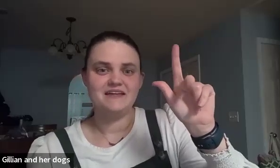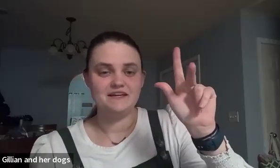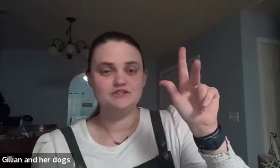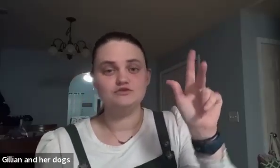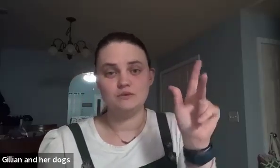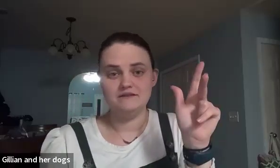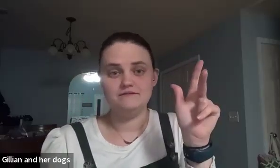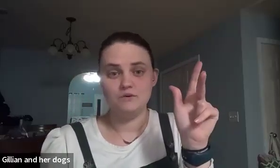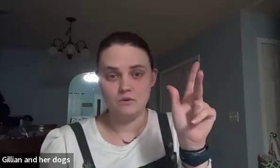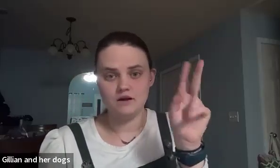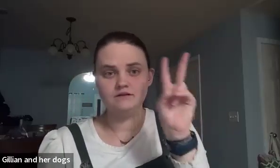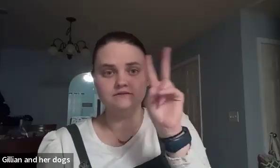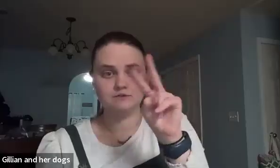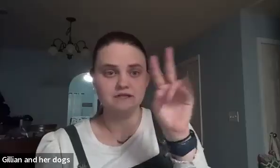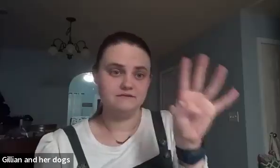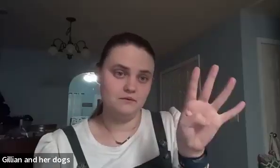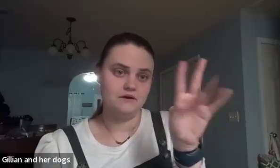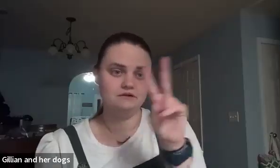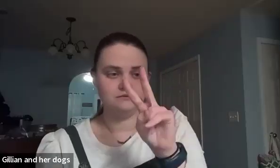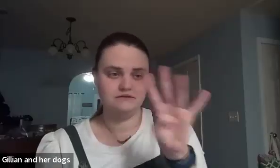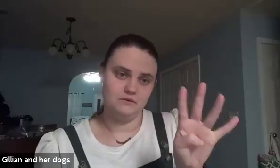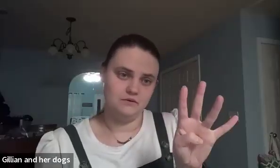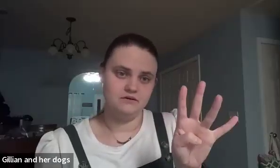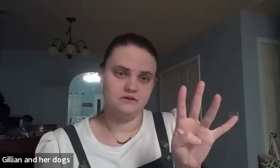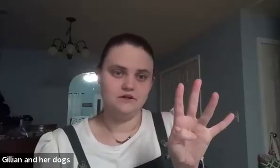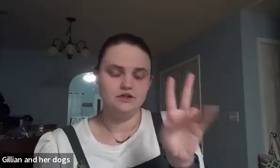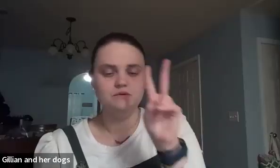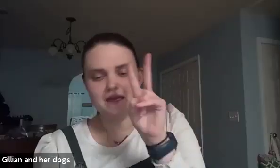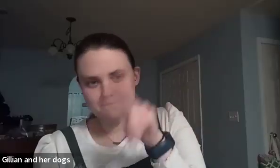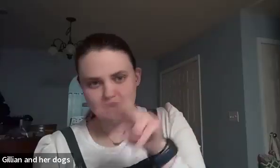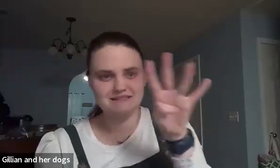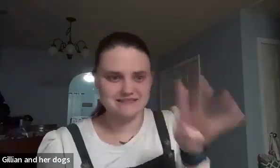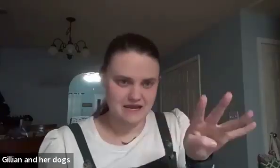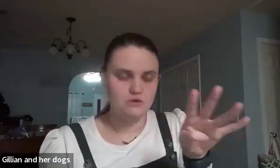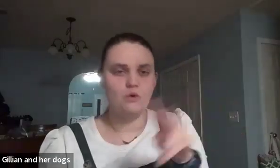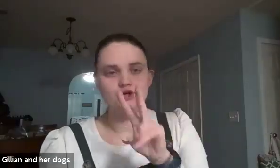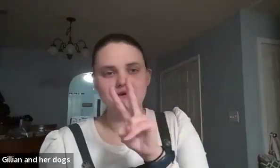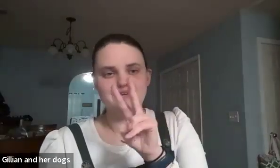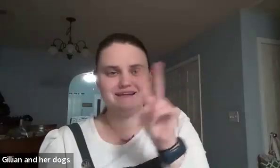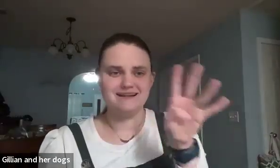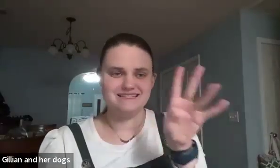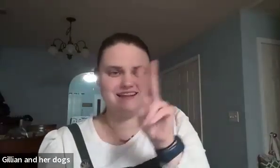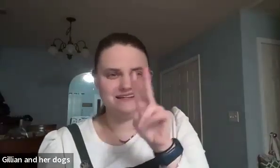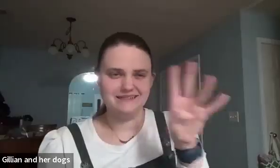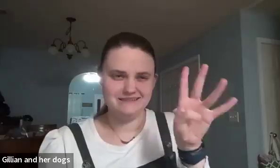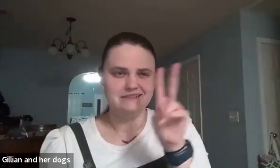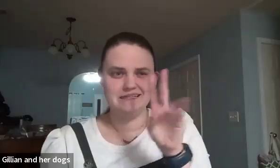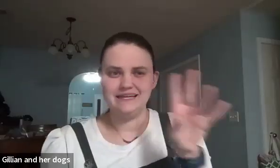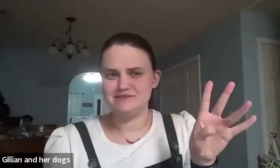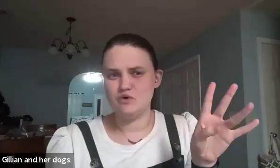and then 24, 24, 4. You can bounce it down or you can kind of slide it. It's more